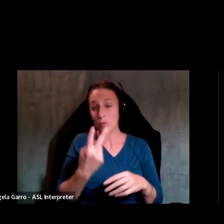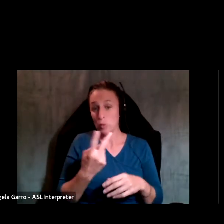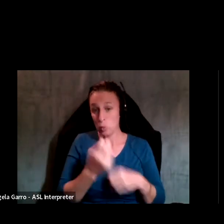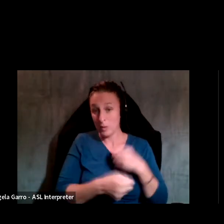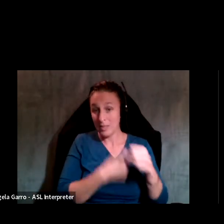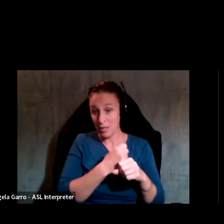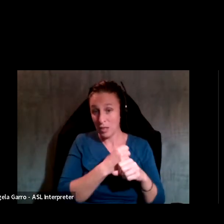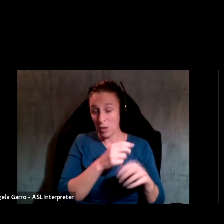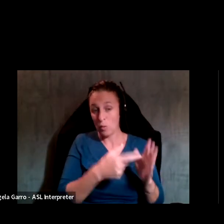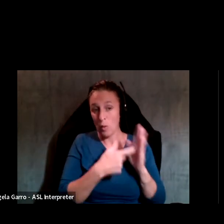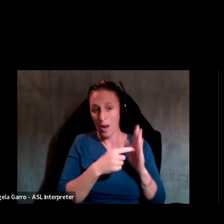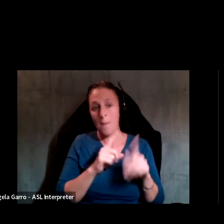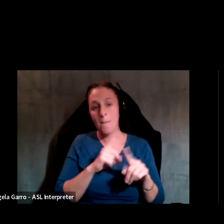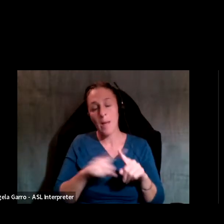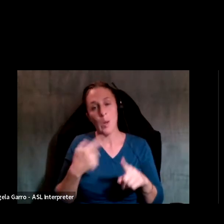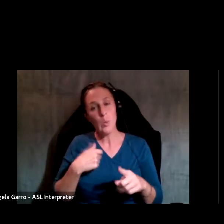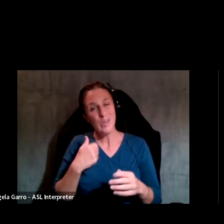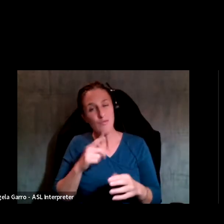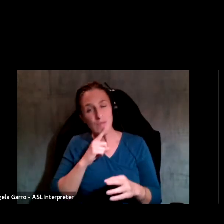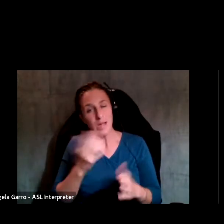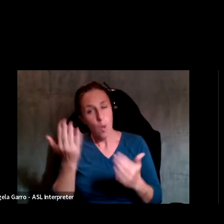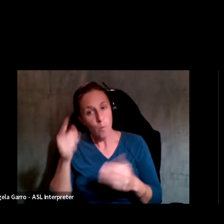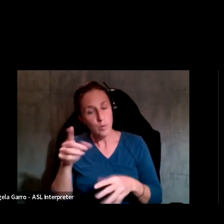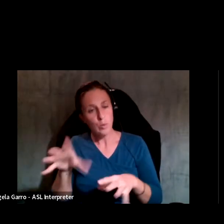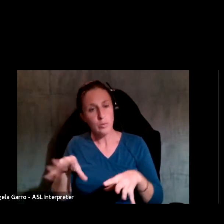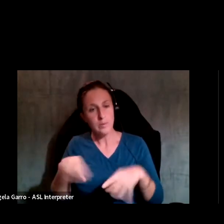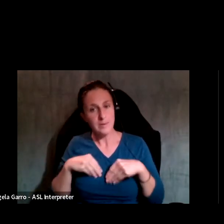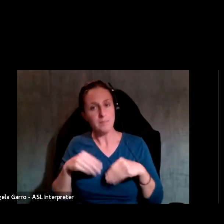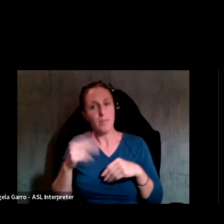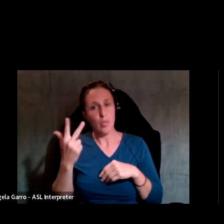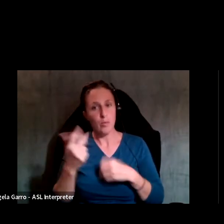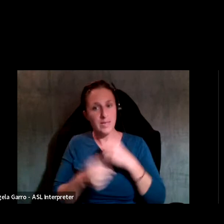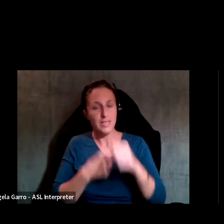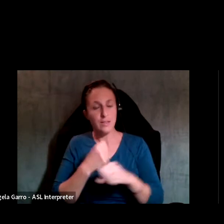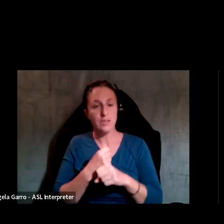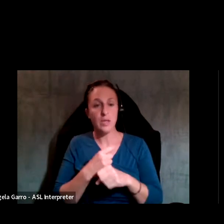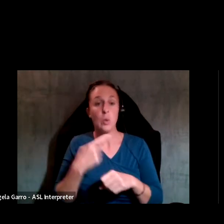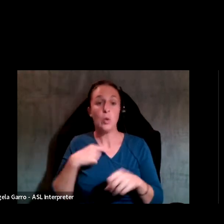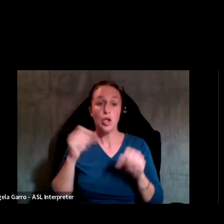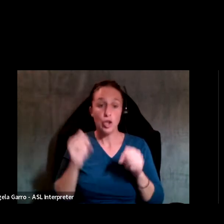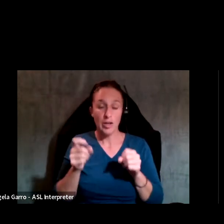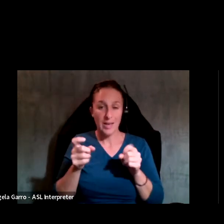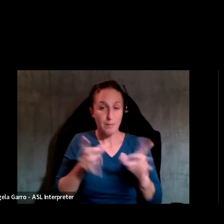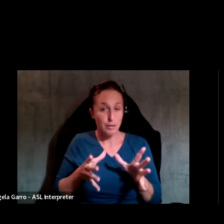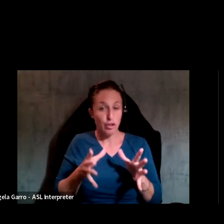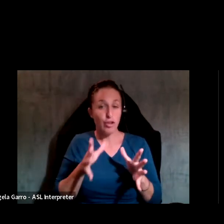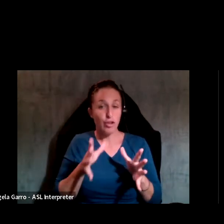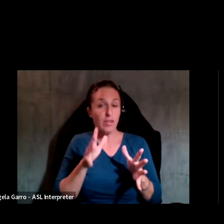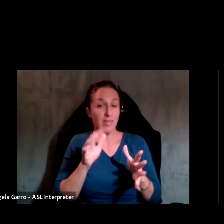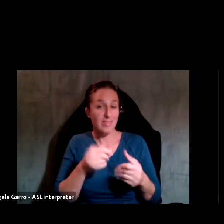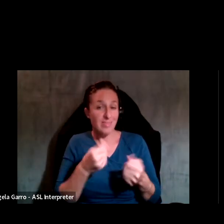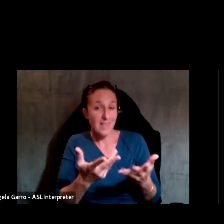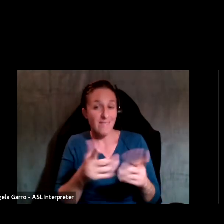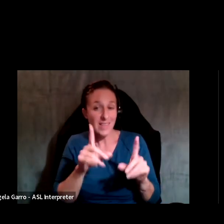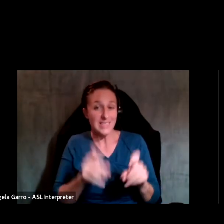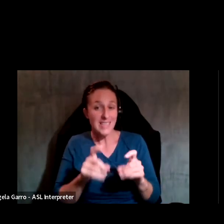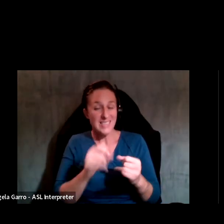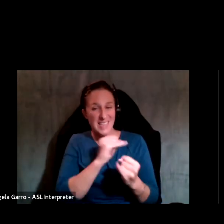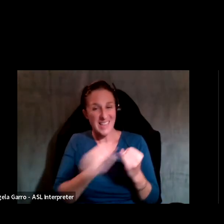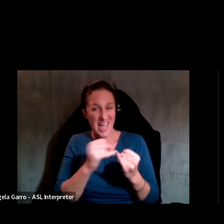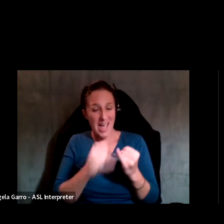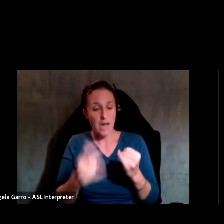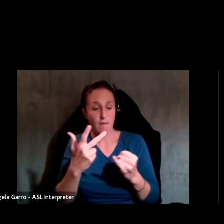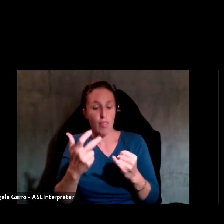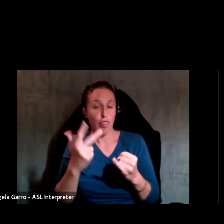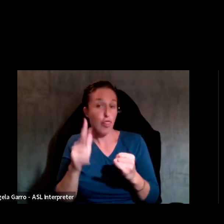as a district, but we really hope students all take 3 years, right? So we could administer the test at the end of that 3rd year or